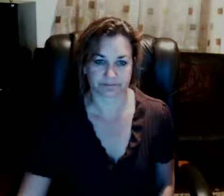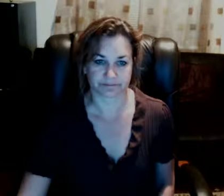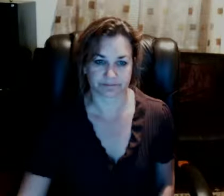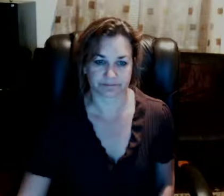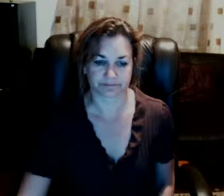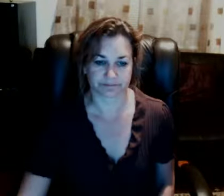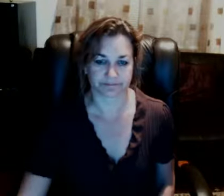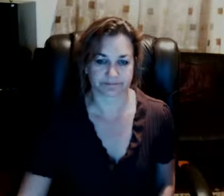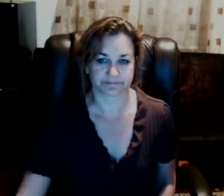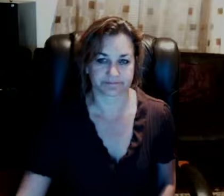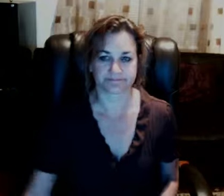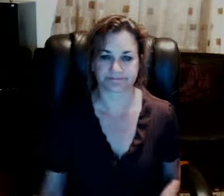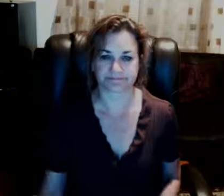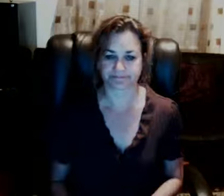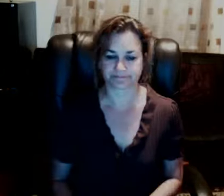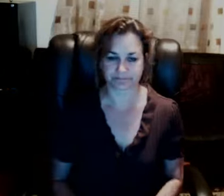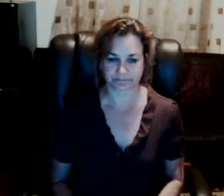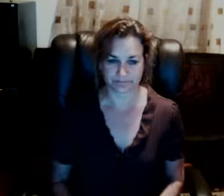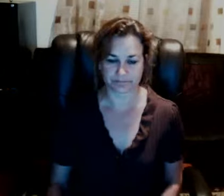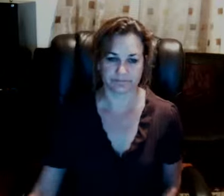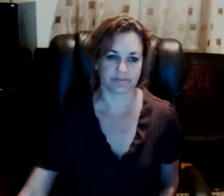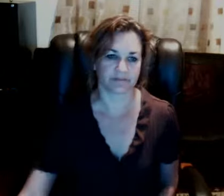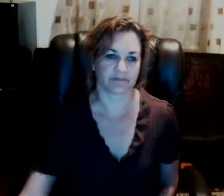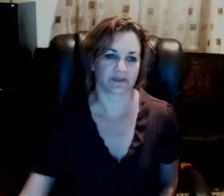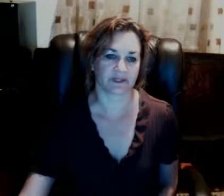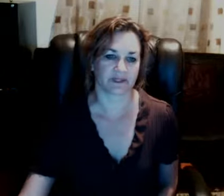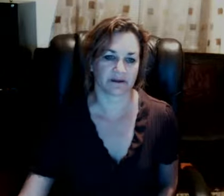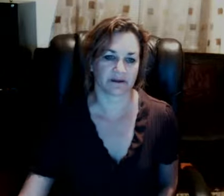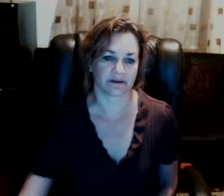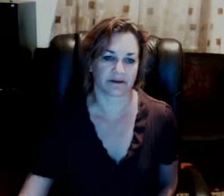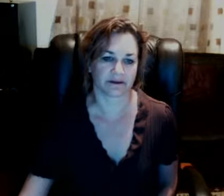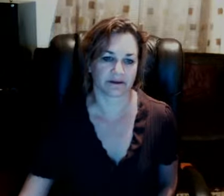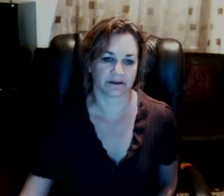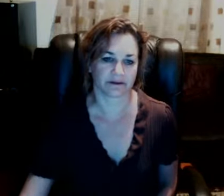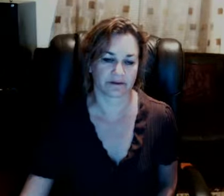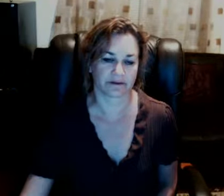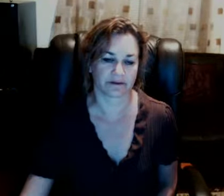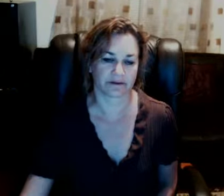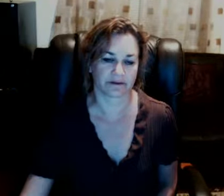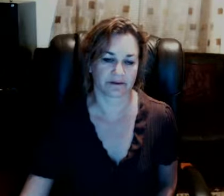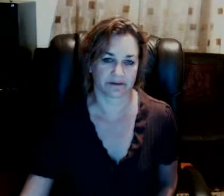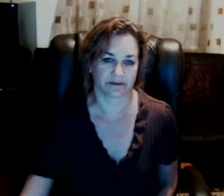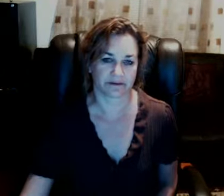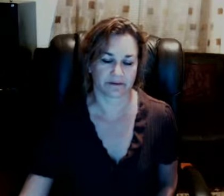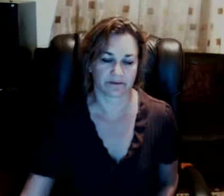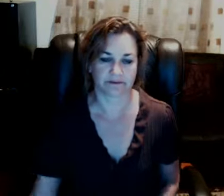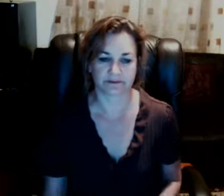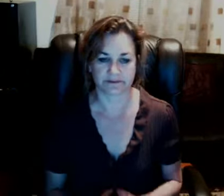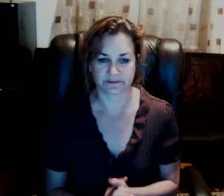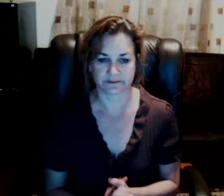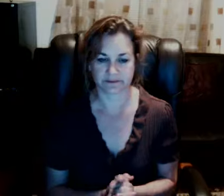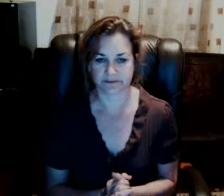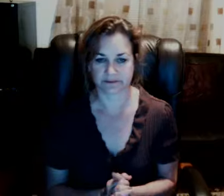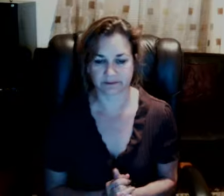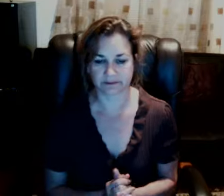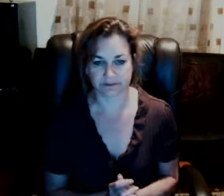Is how the GP uses the structured 5 areas of the cognitive behavioural model to identify the individual patient's specific negative